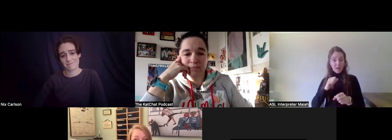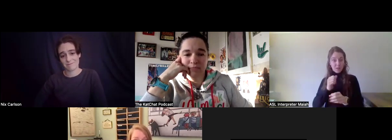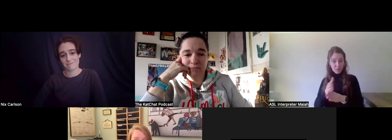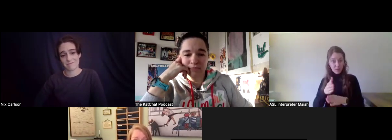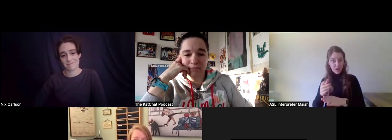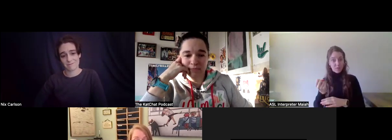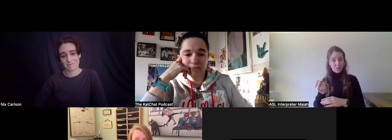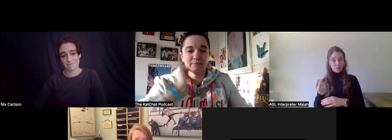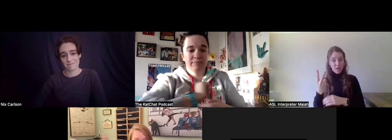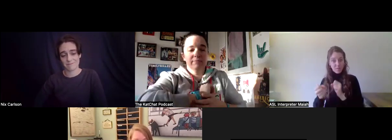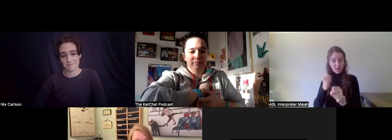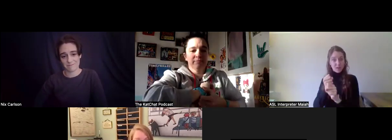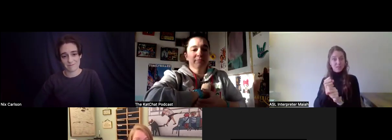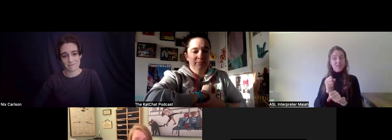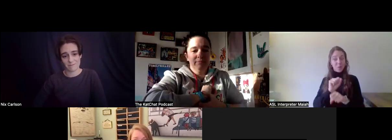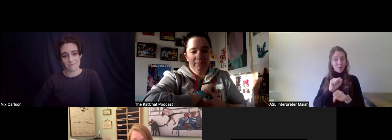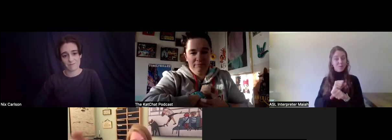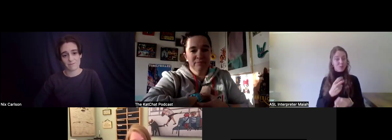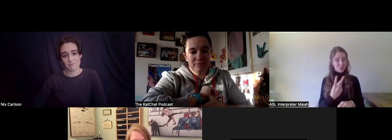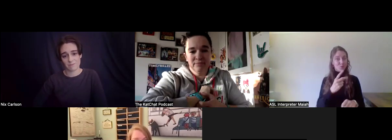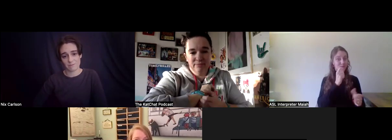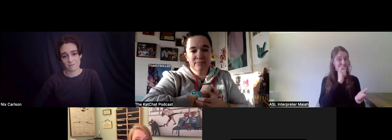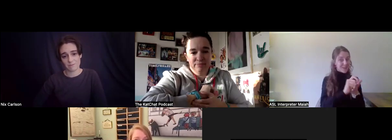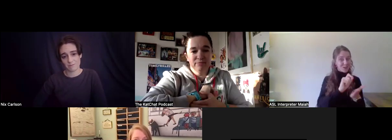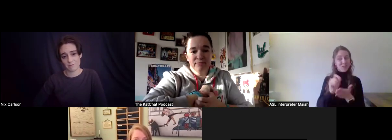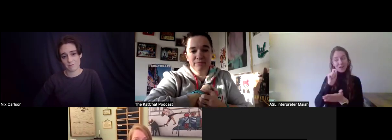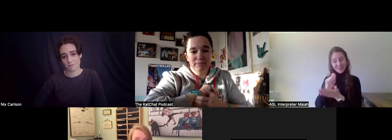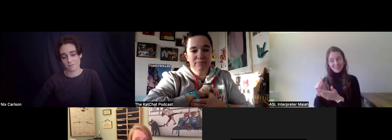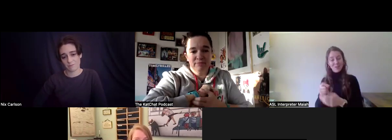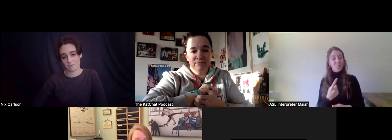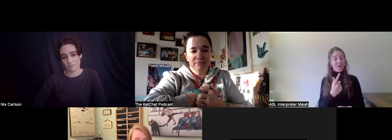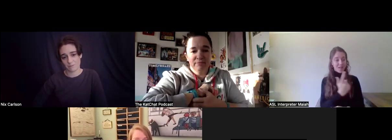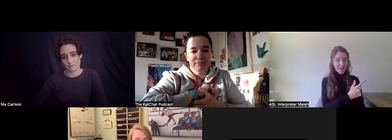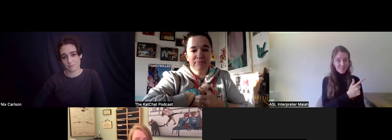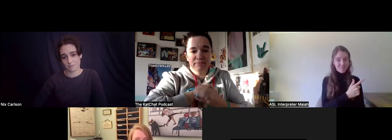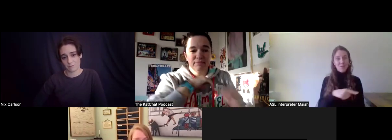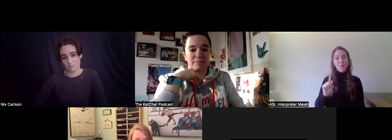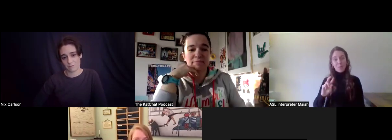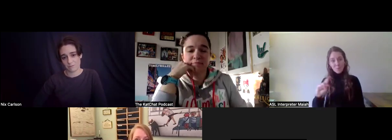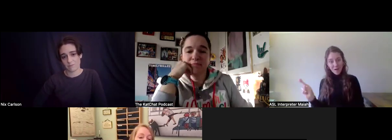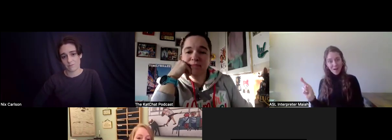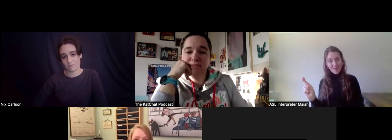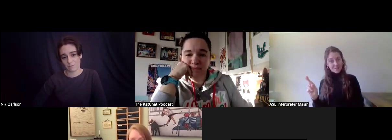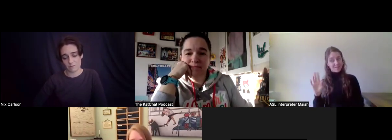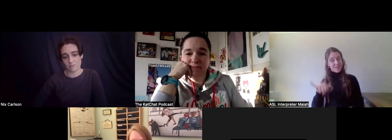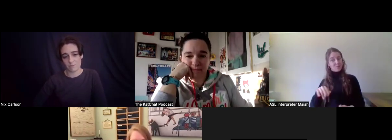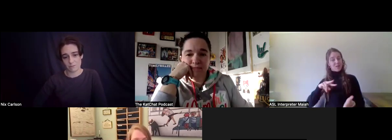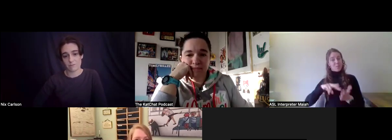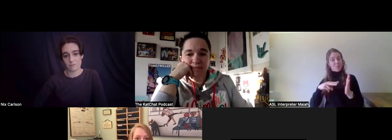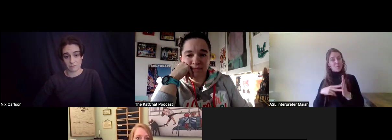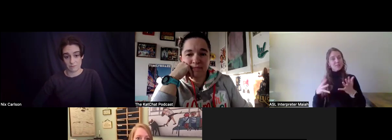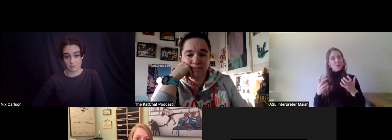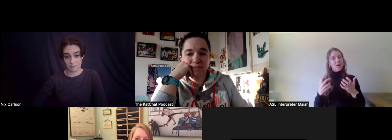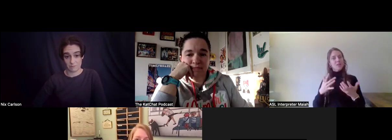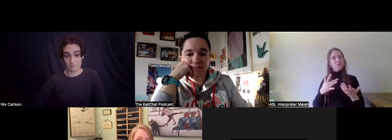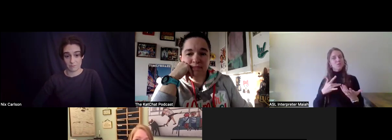two press secretaries, one from the left, one from the right. And that was quite on purpose, which was to have this bipartisan view